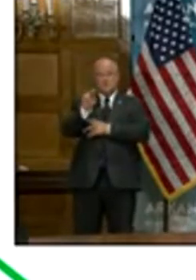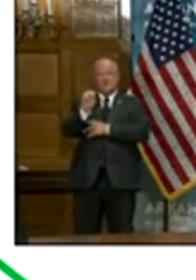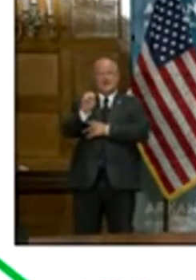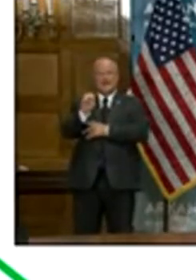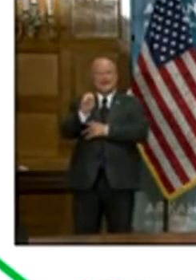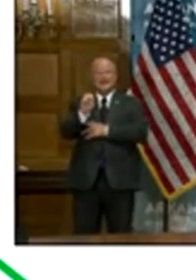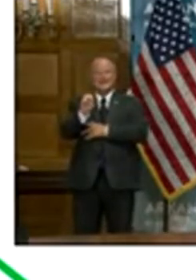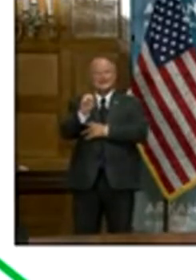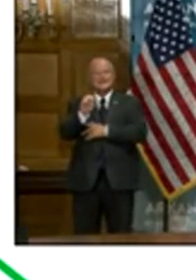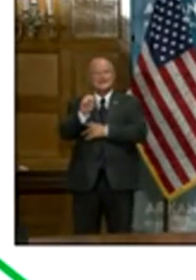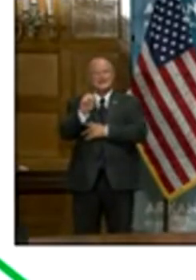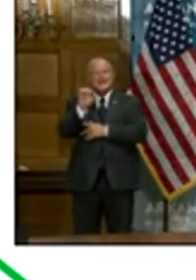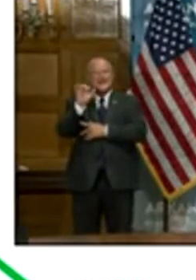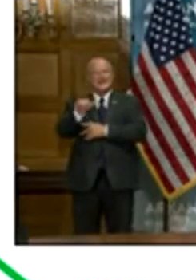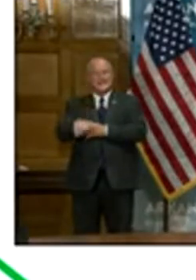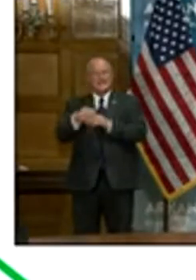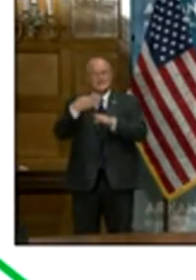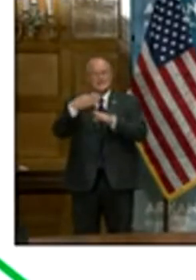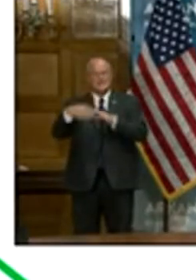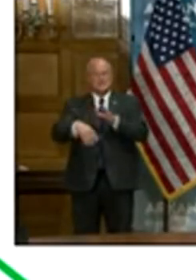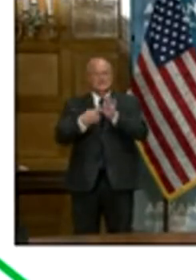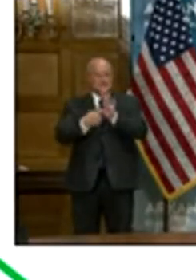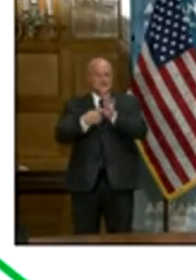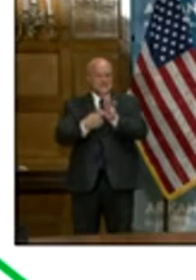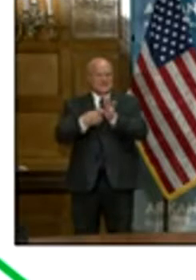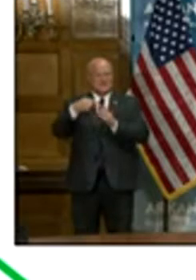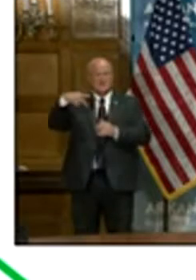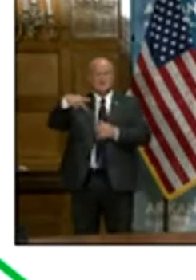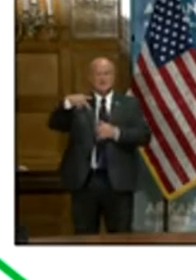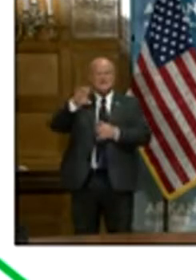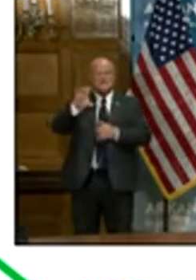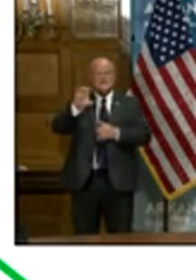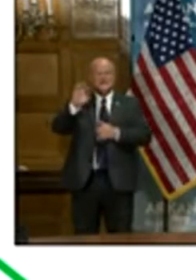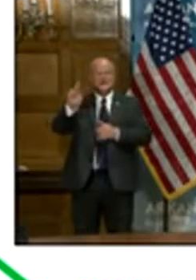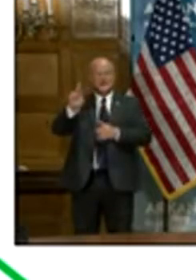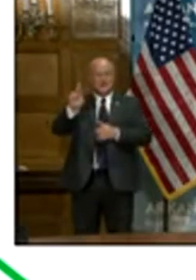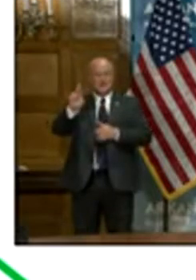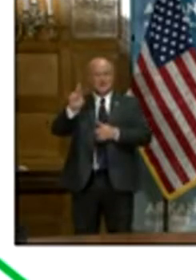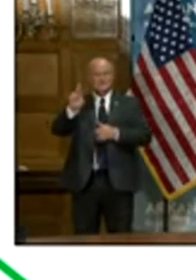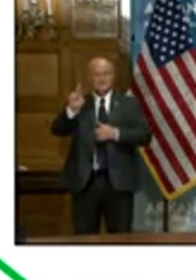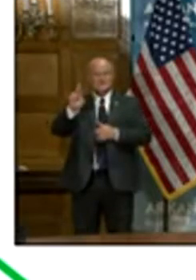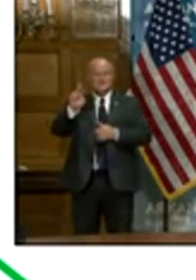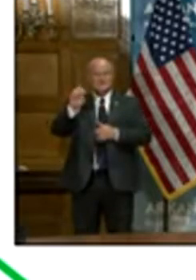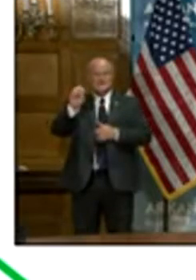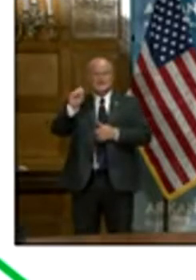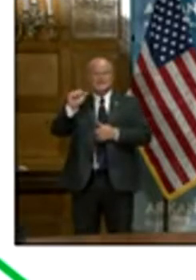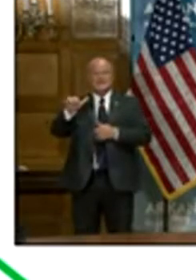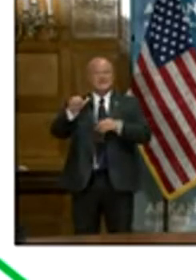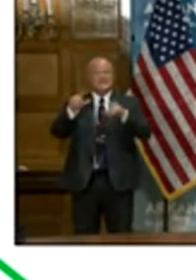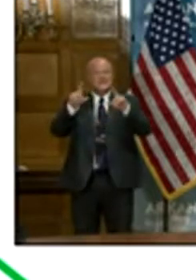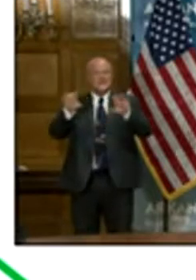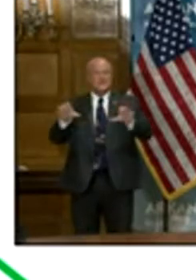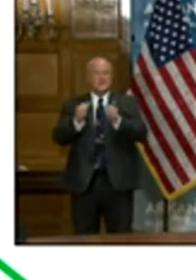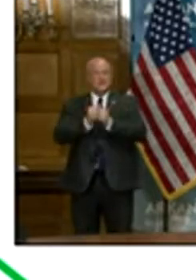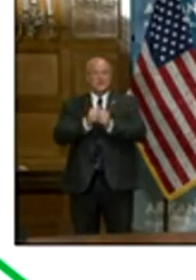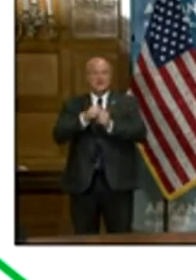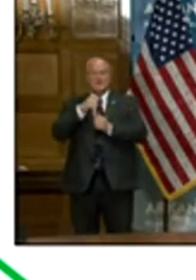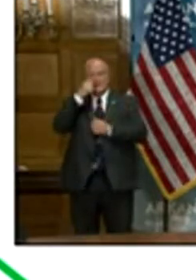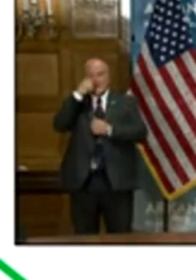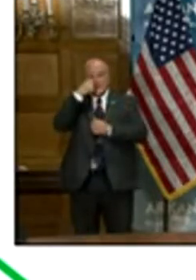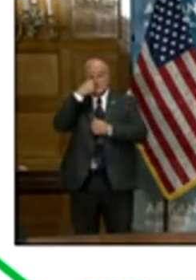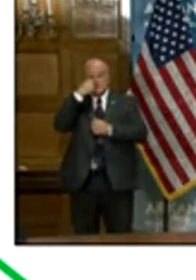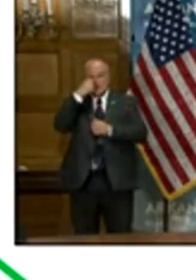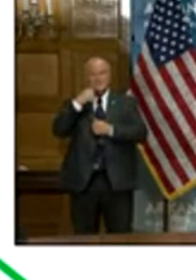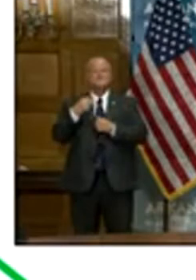which is, these would be the results, for example, of the PCR assay, the test that we're doing with the nasal